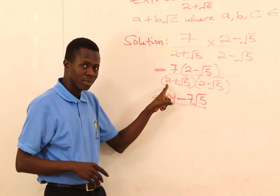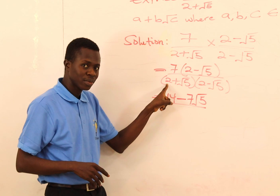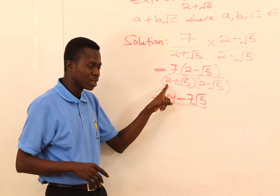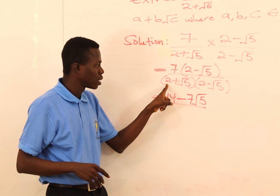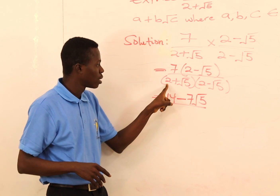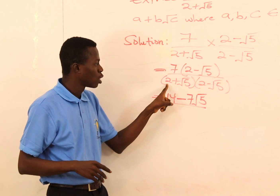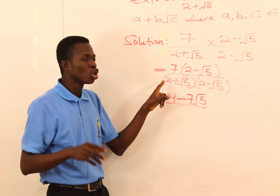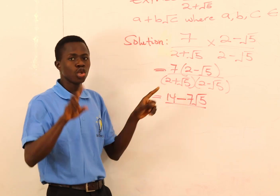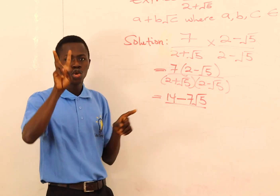by.